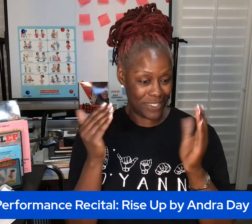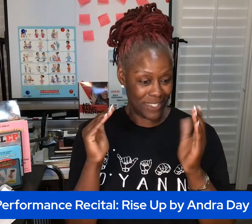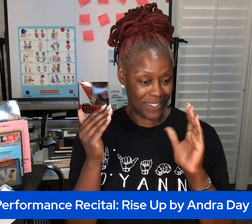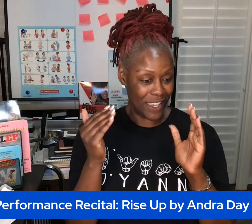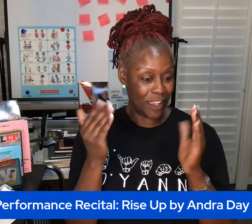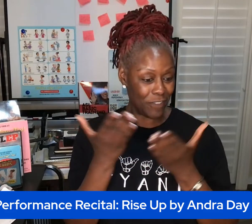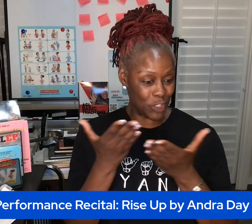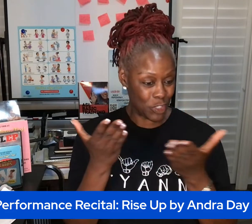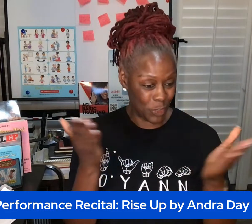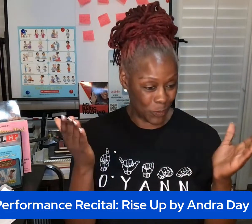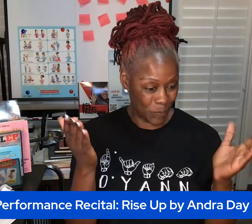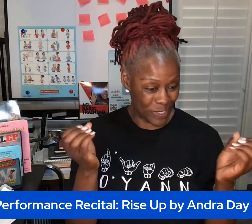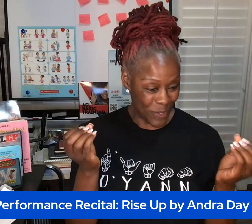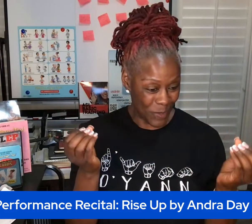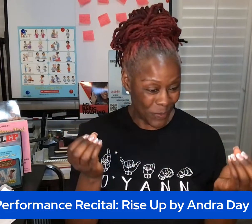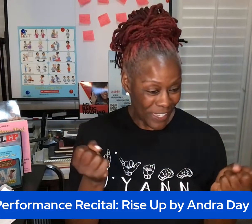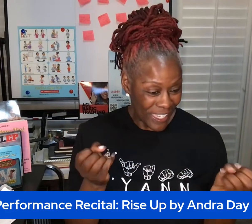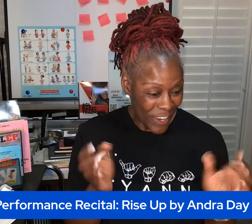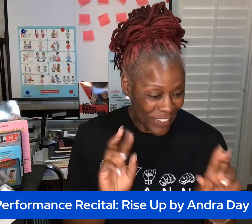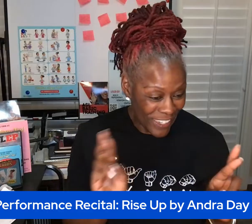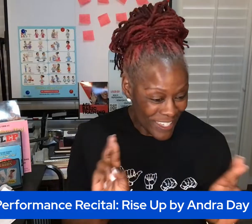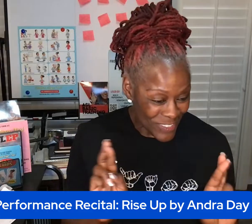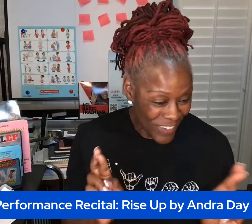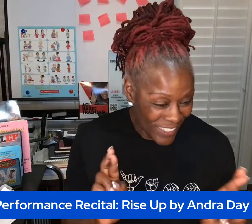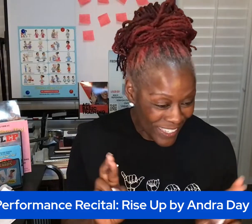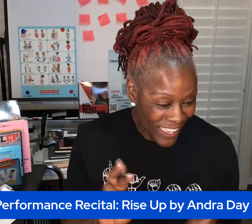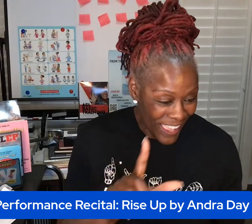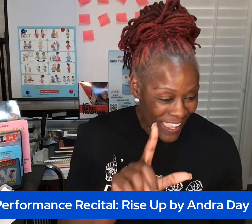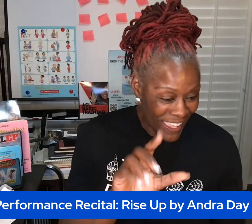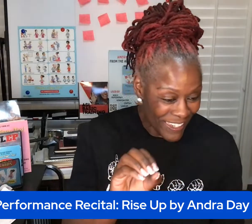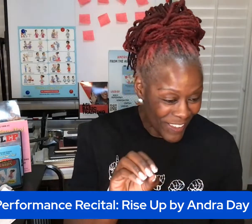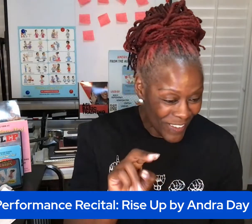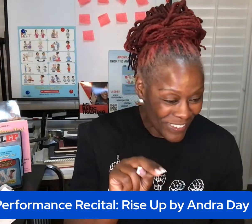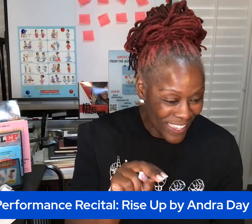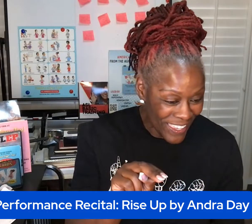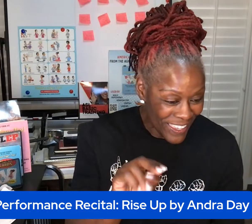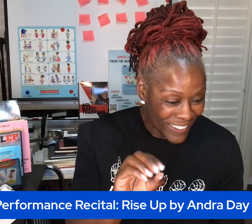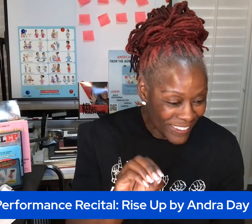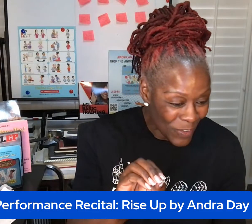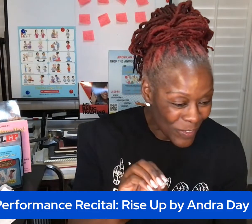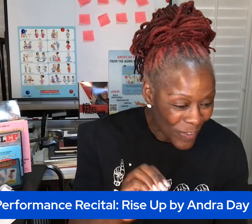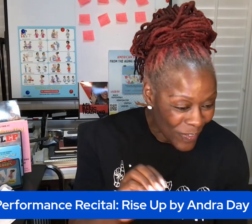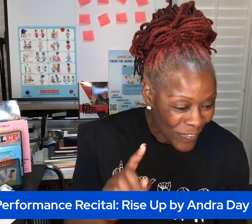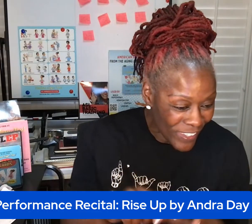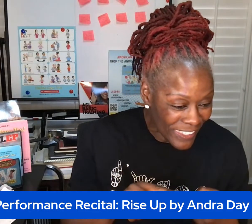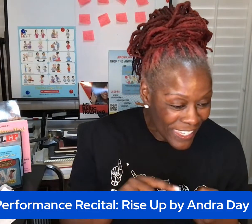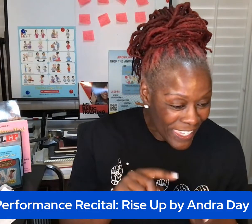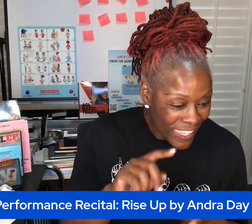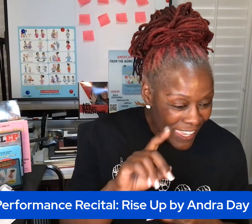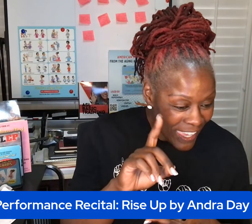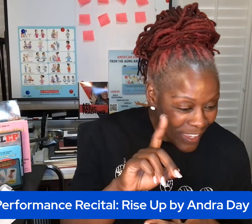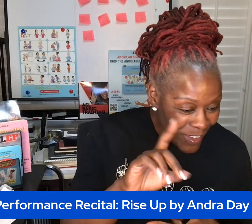comparison of the two. So are you guys ready? Hi, Lono, and